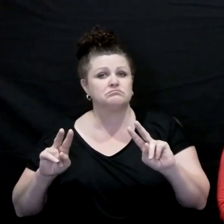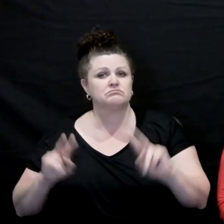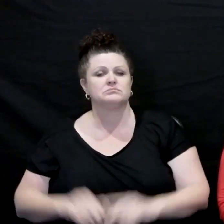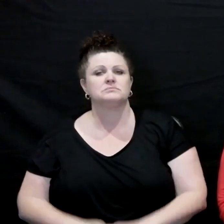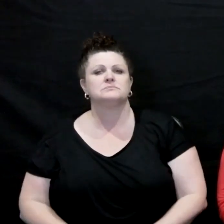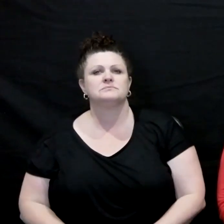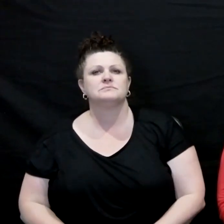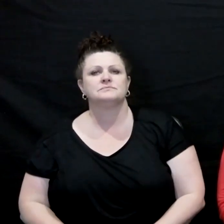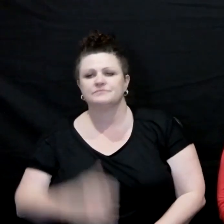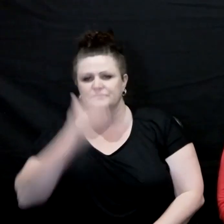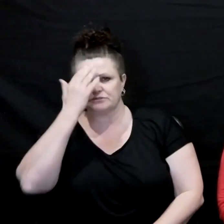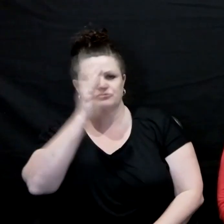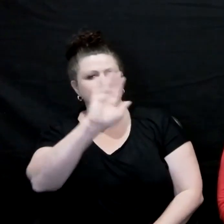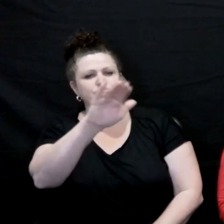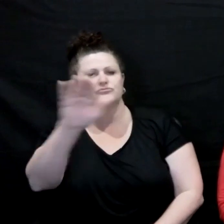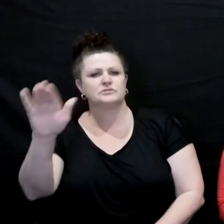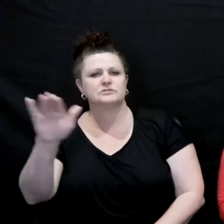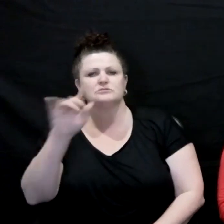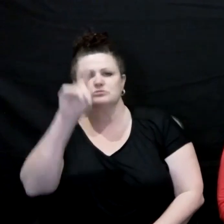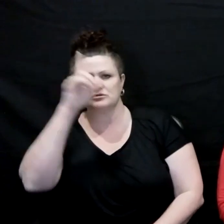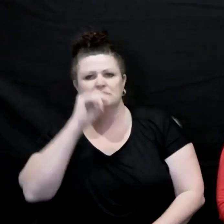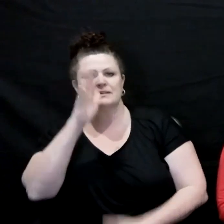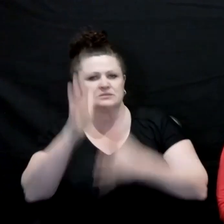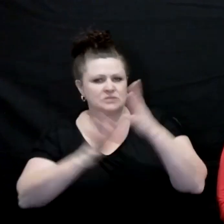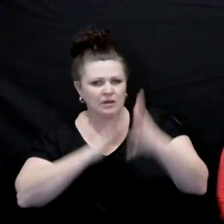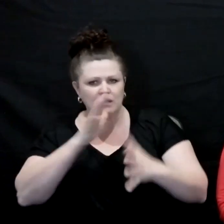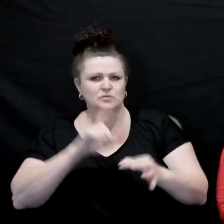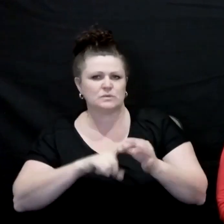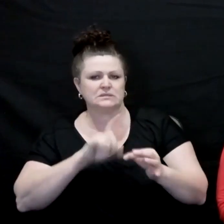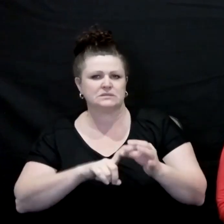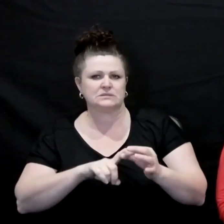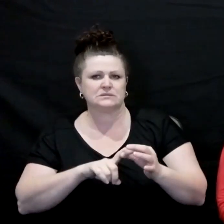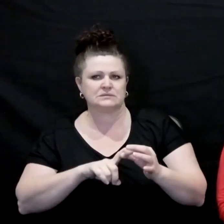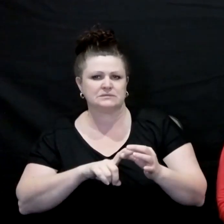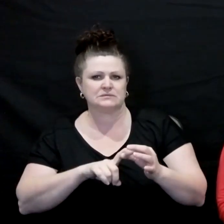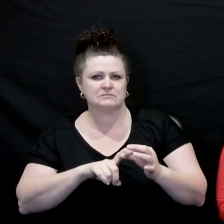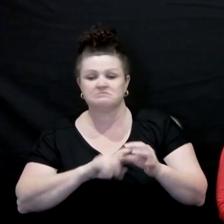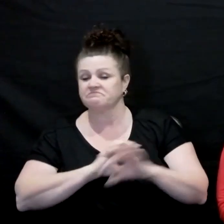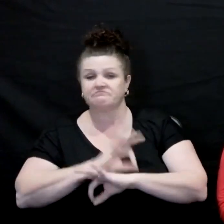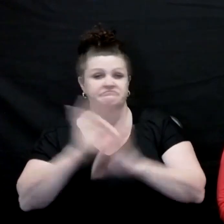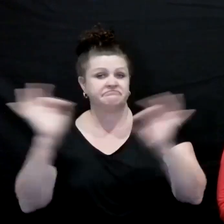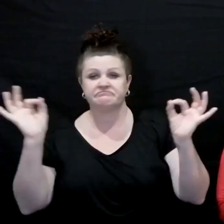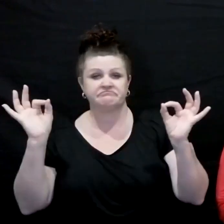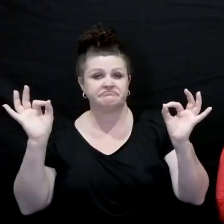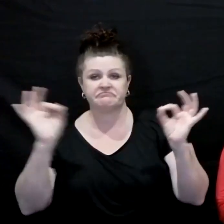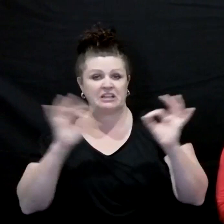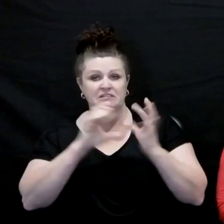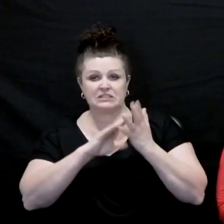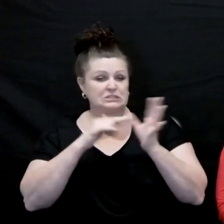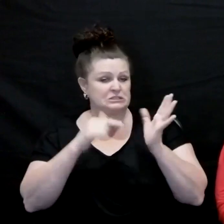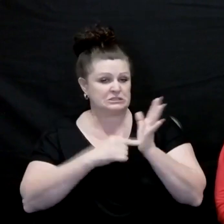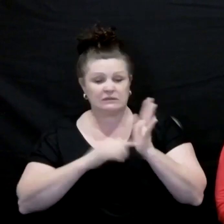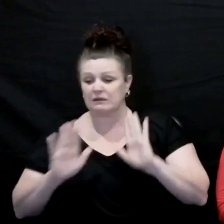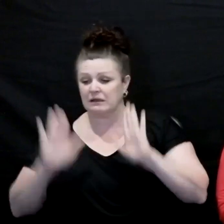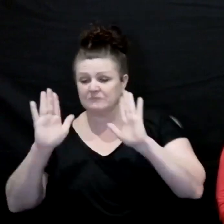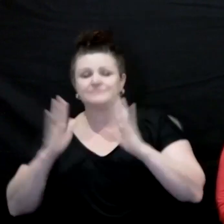And just a reminder, you can sign your question. Okay, nothing in the chat, no hands up.